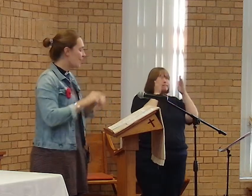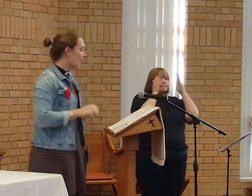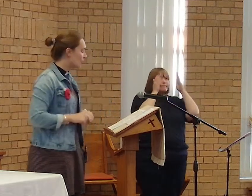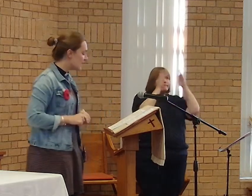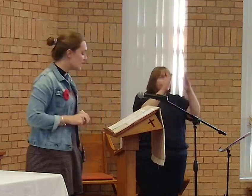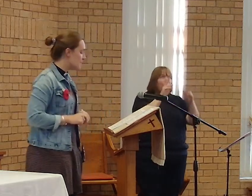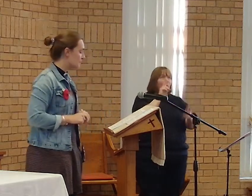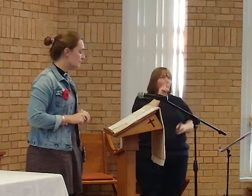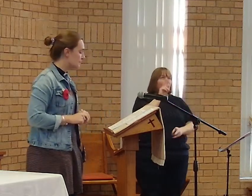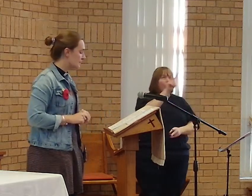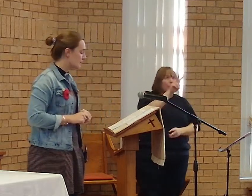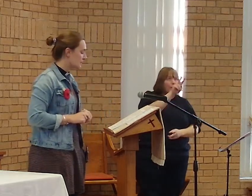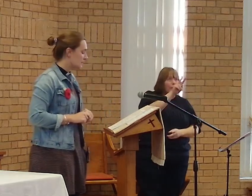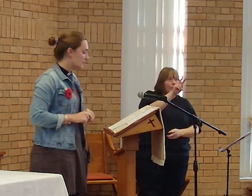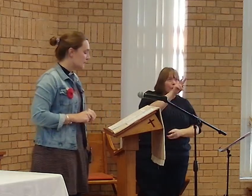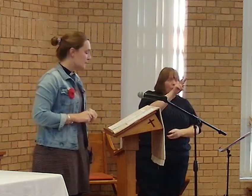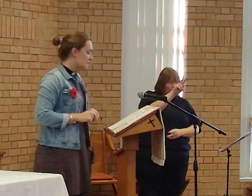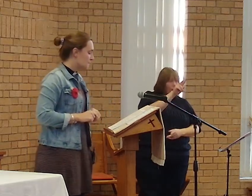fixed on him.